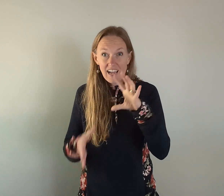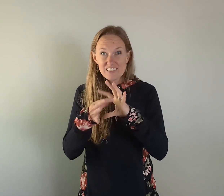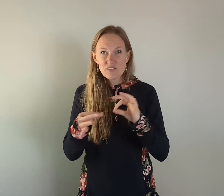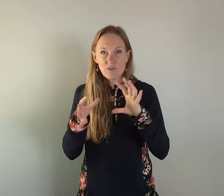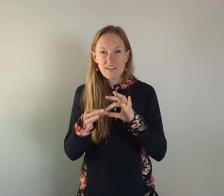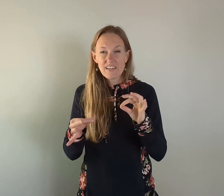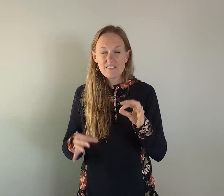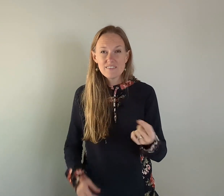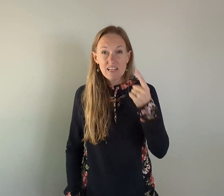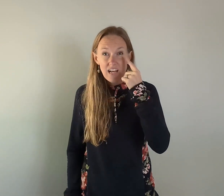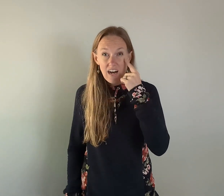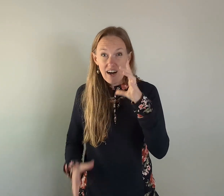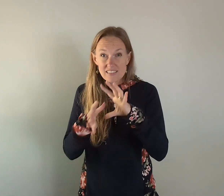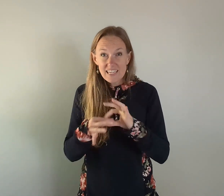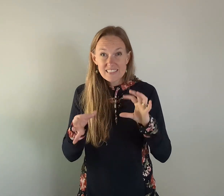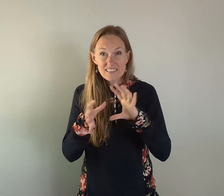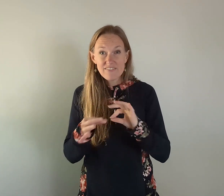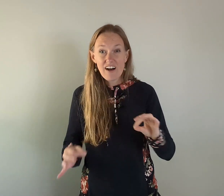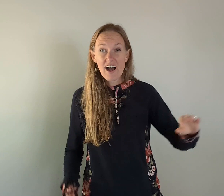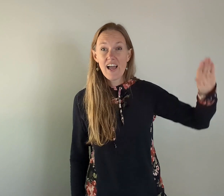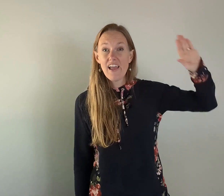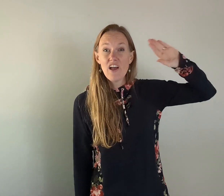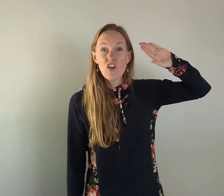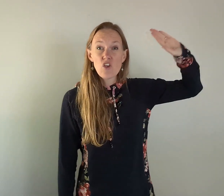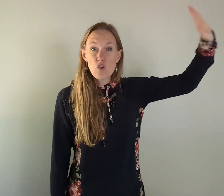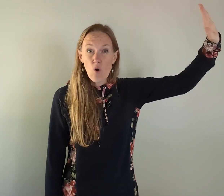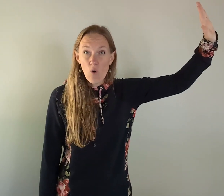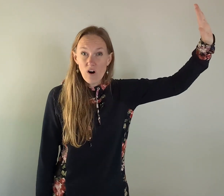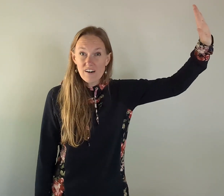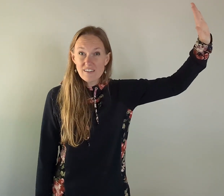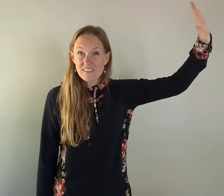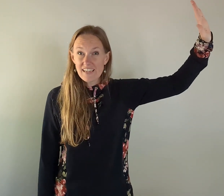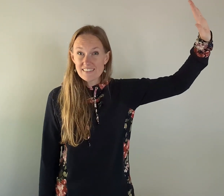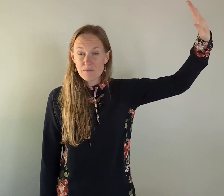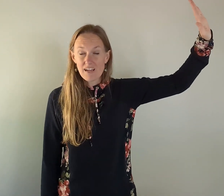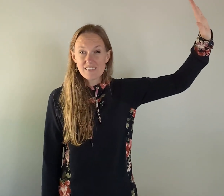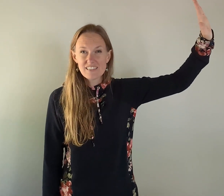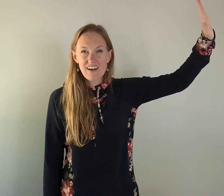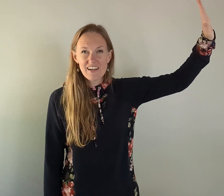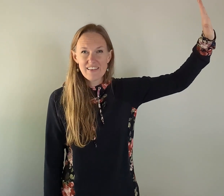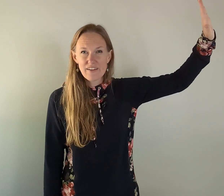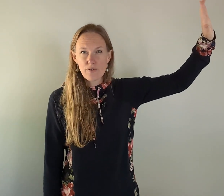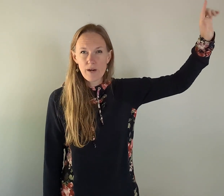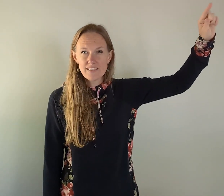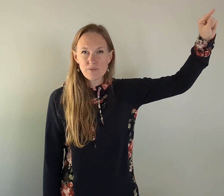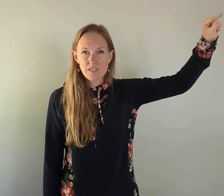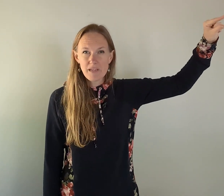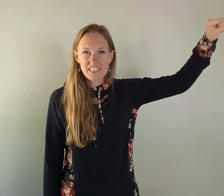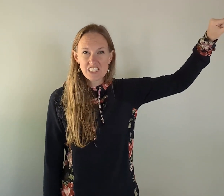I story. I'll testify your, okay, this belongs to God. And then grace, we're going to make a